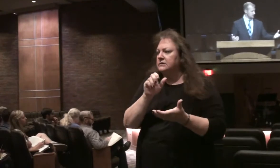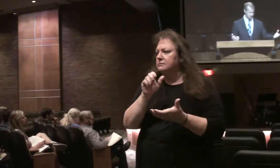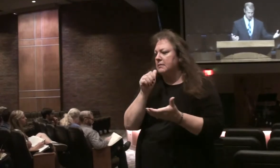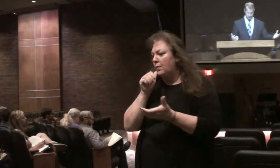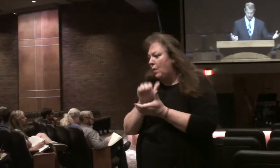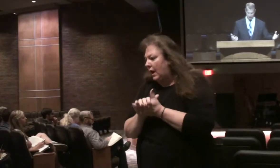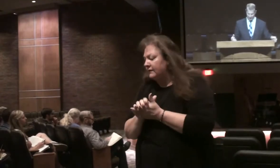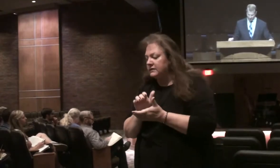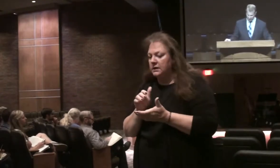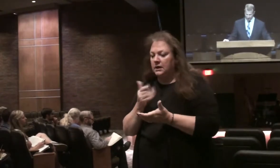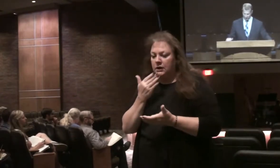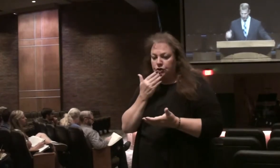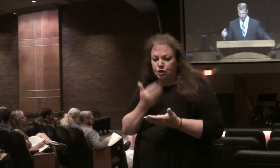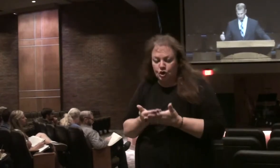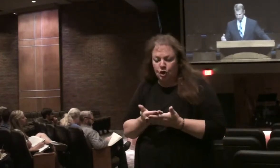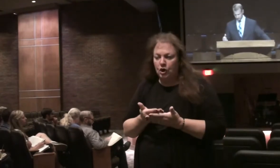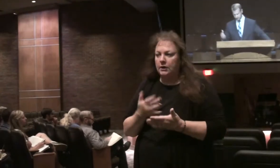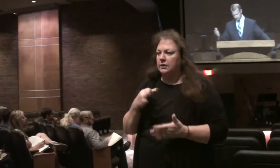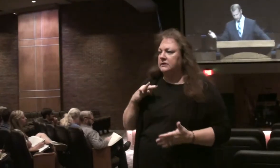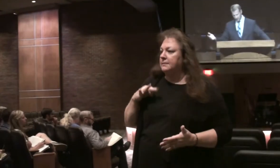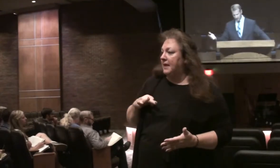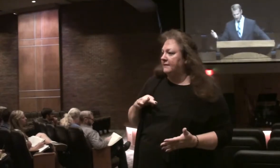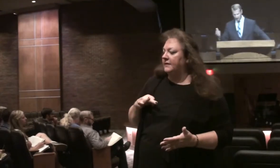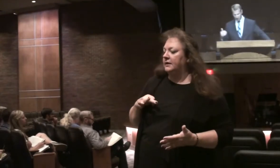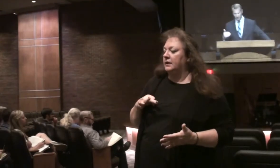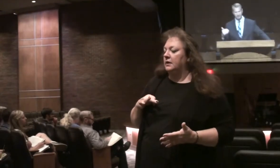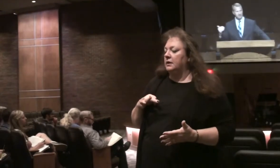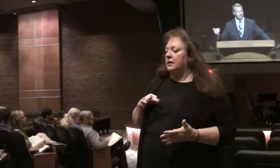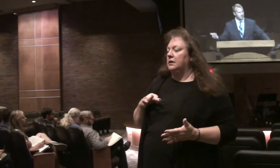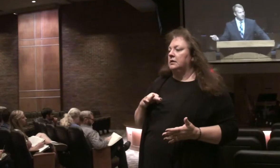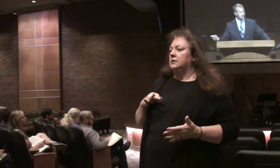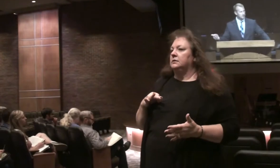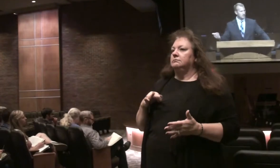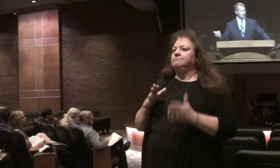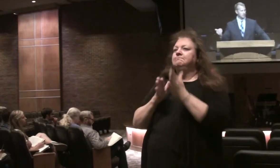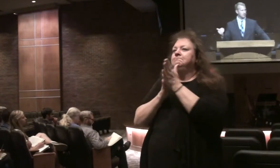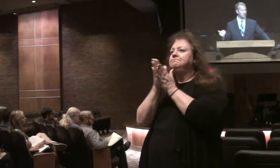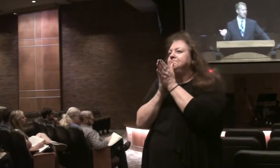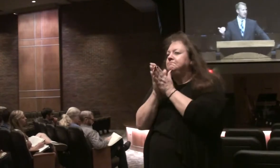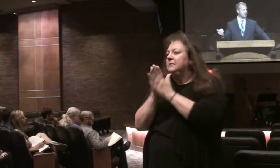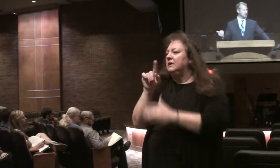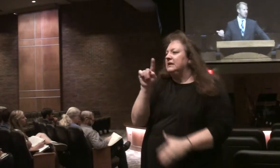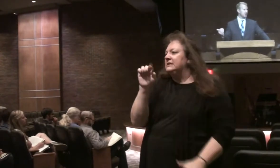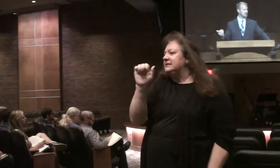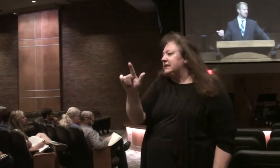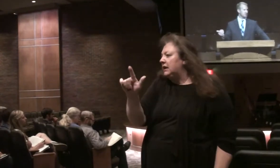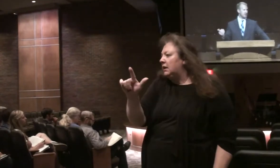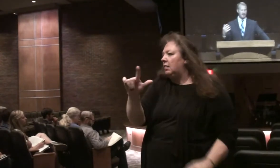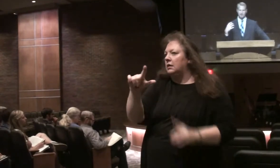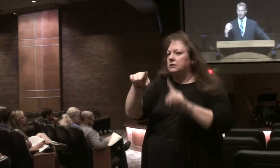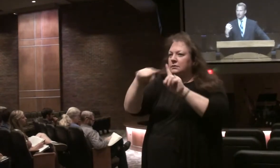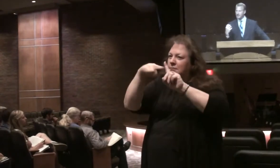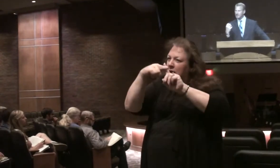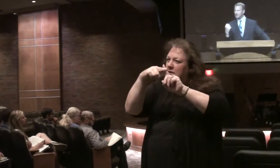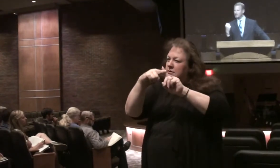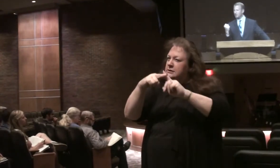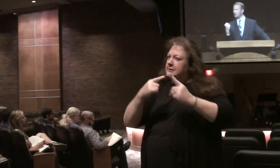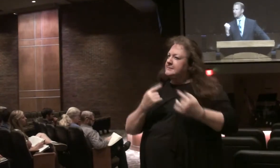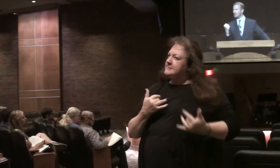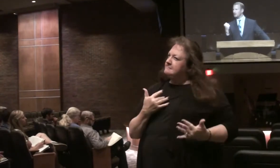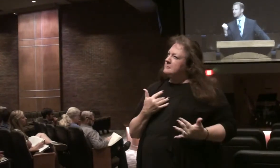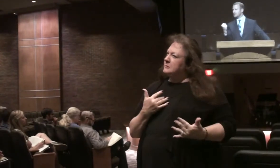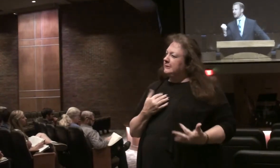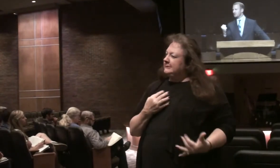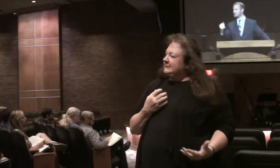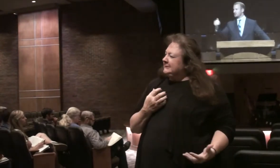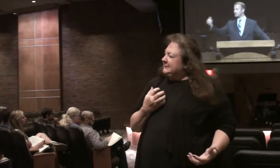good. The benefit, we many times use the word zeal, and we use it in English in a positive way, that burning,